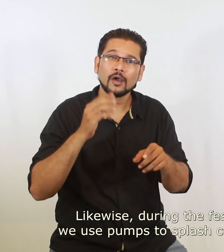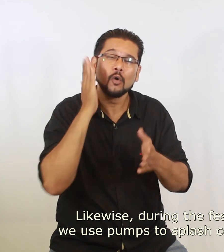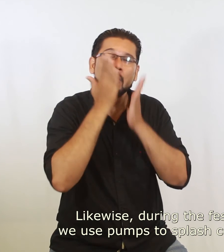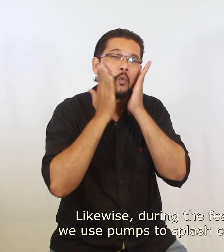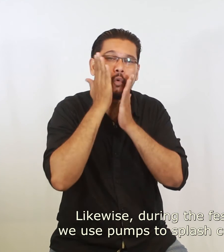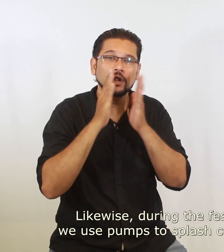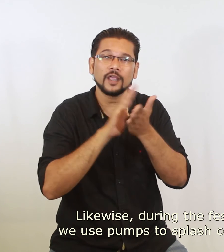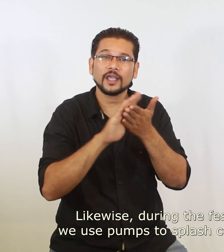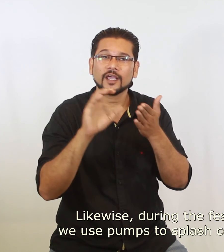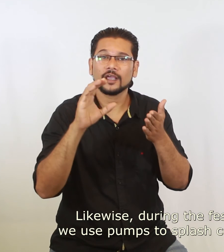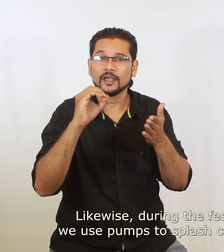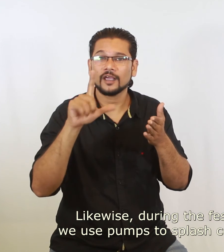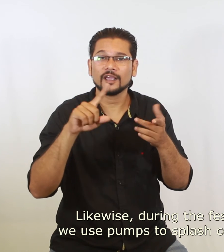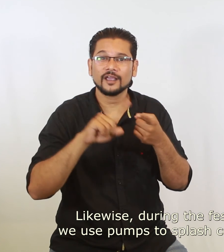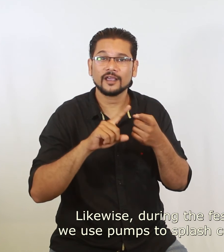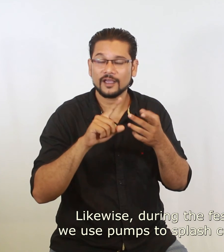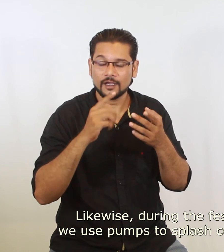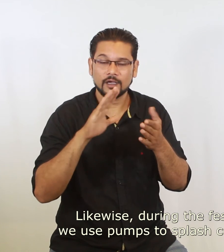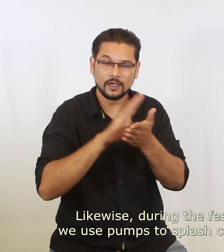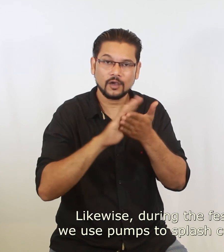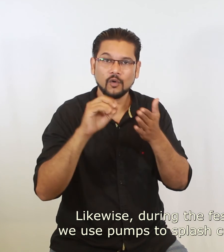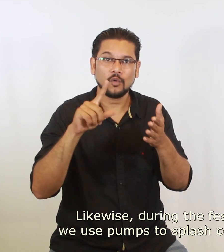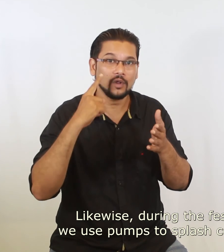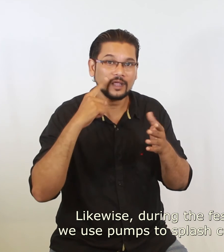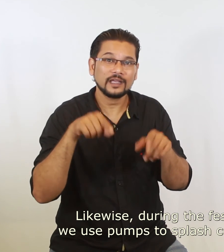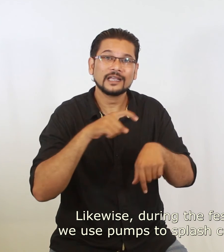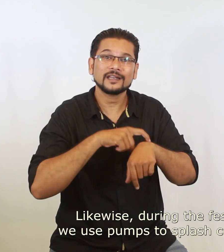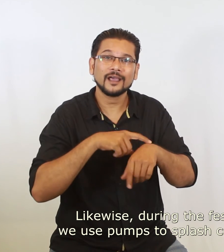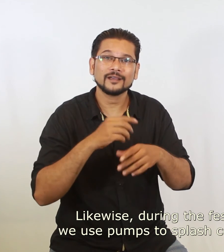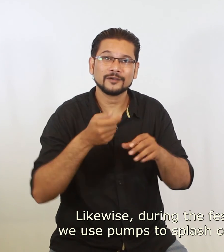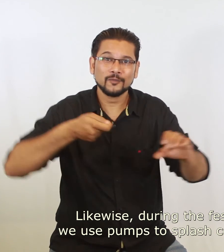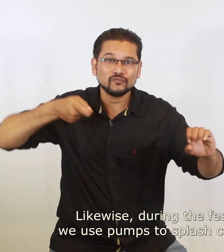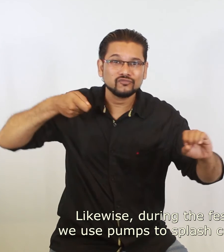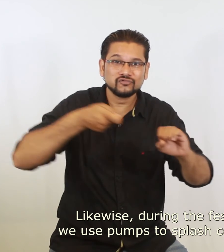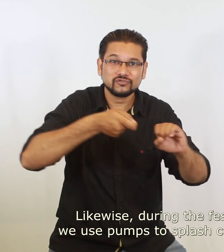Likewise, during the festival of Holi, we use pumps to splash colored water.